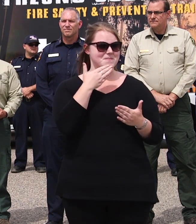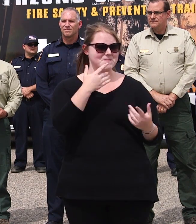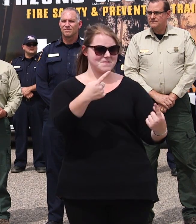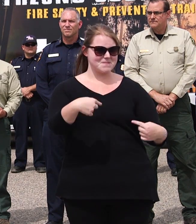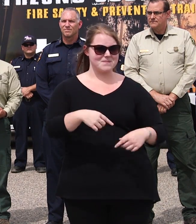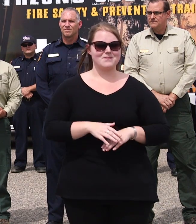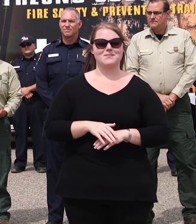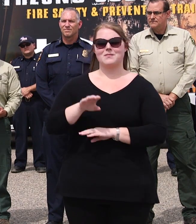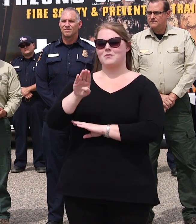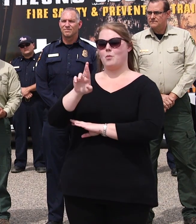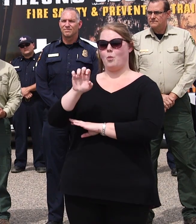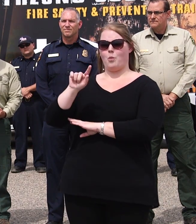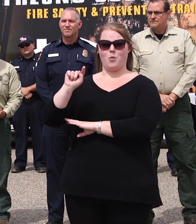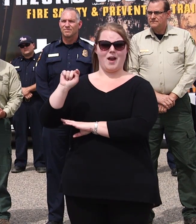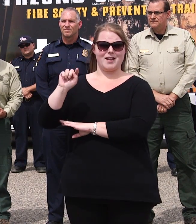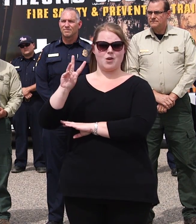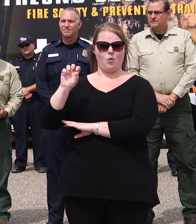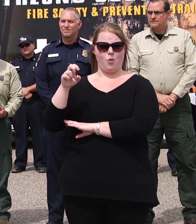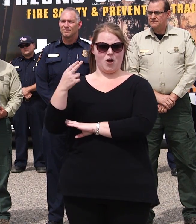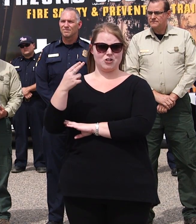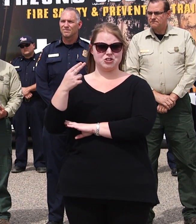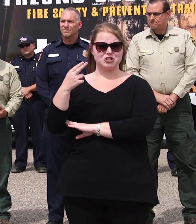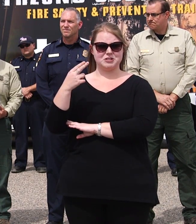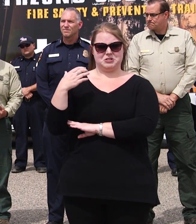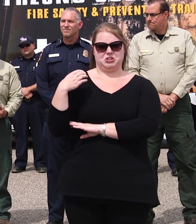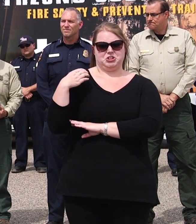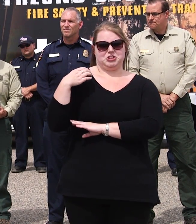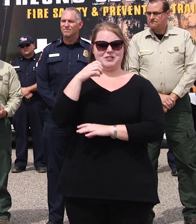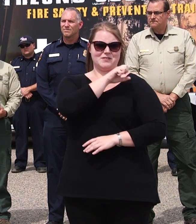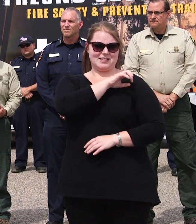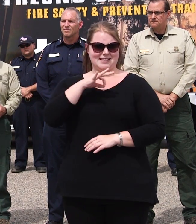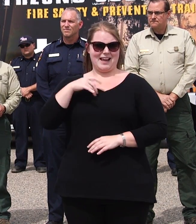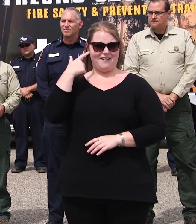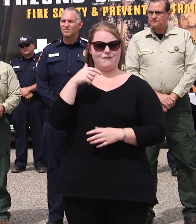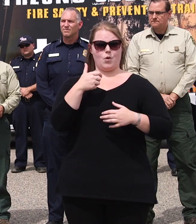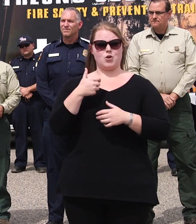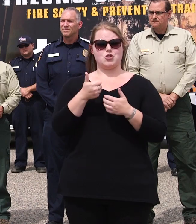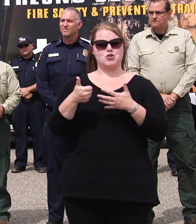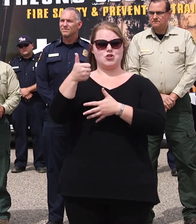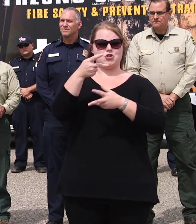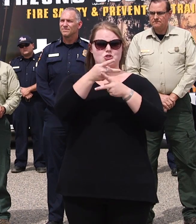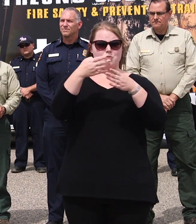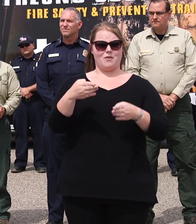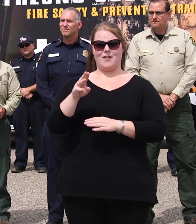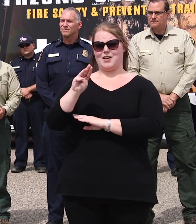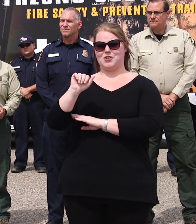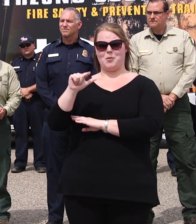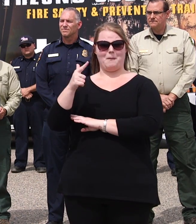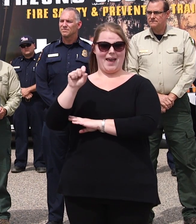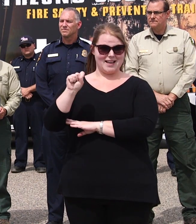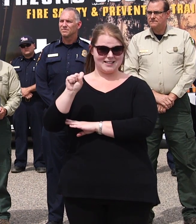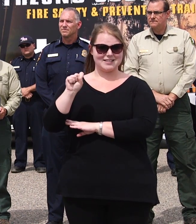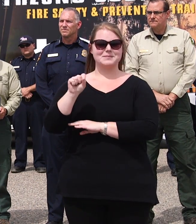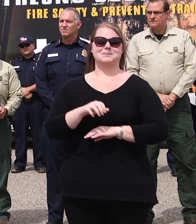Brett Rush, who is Chief of Staff for Supervisor Magzig, is here, along with